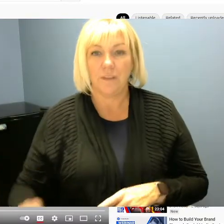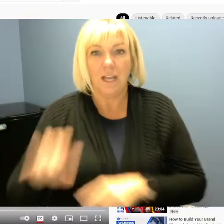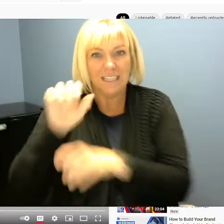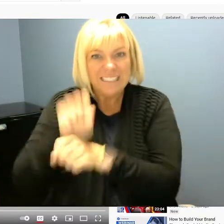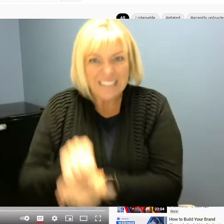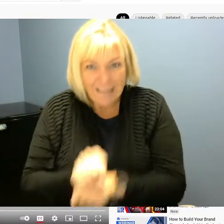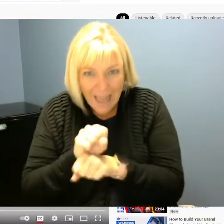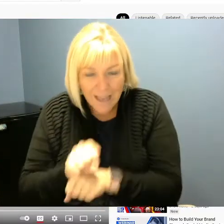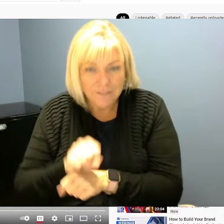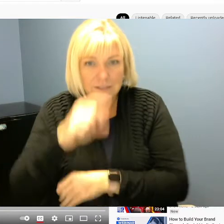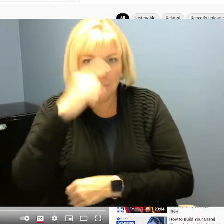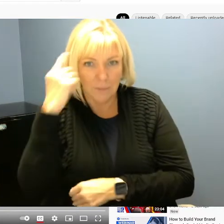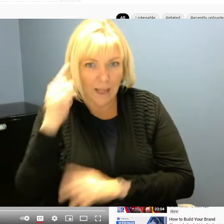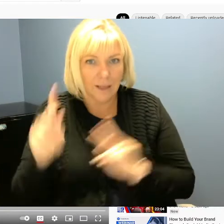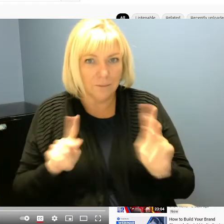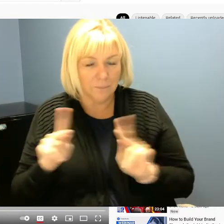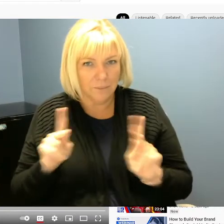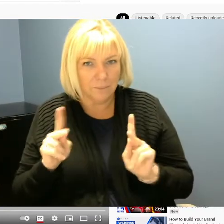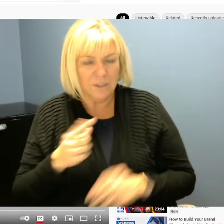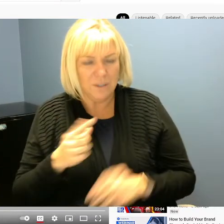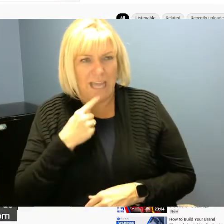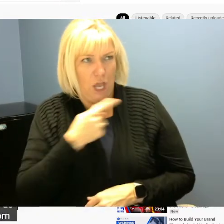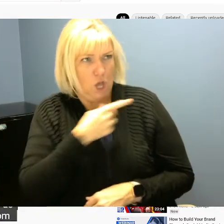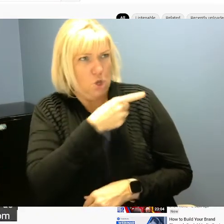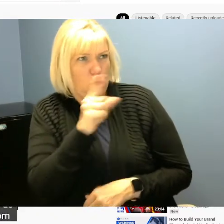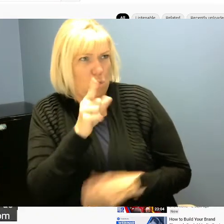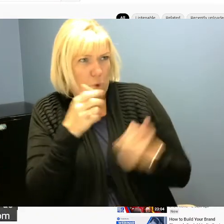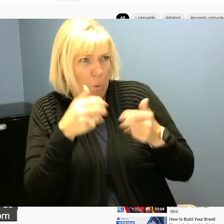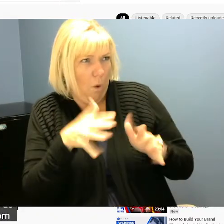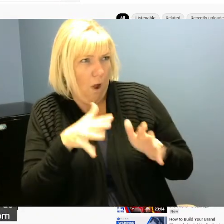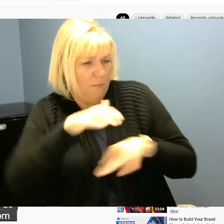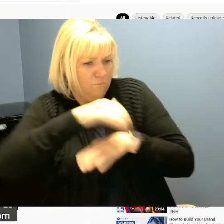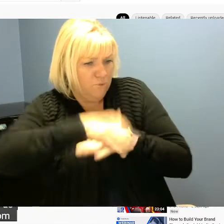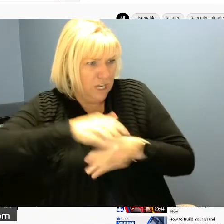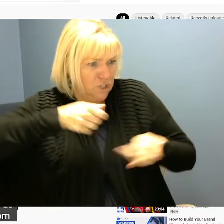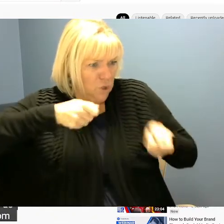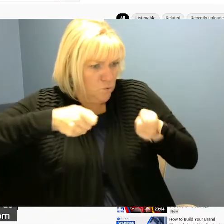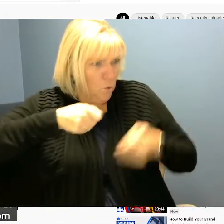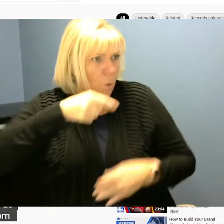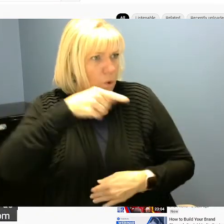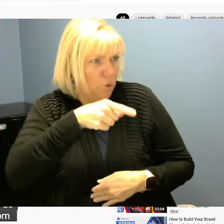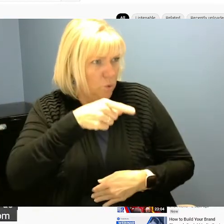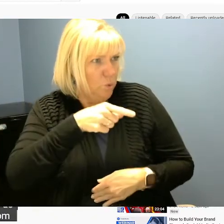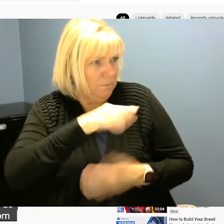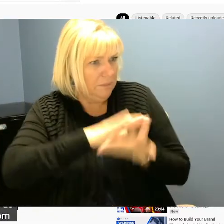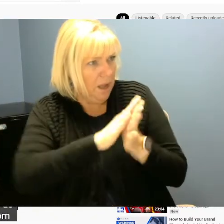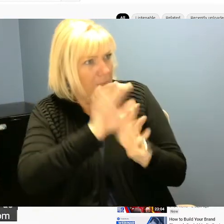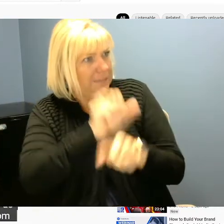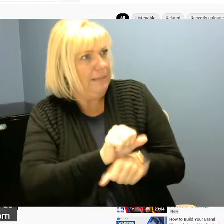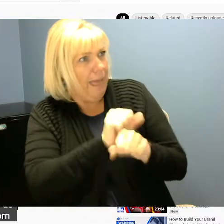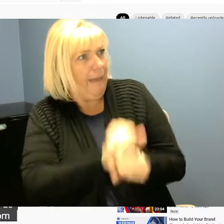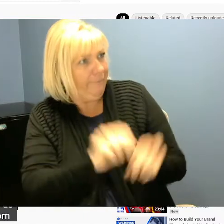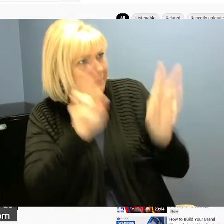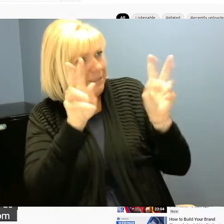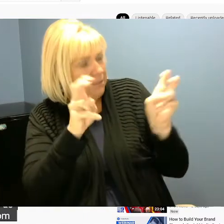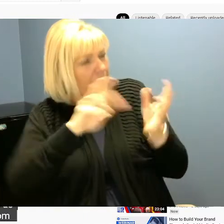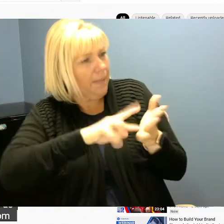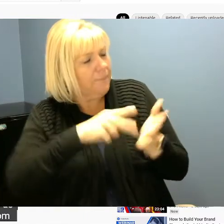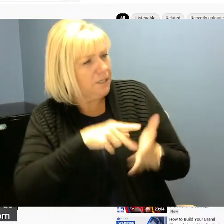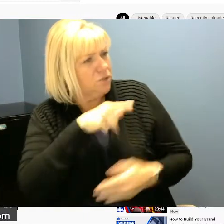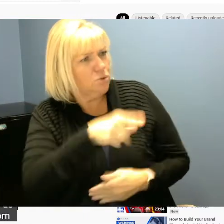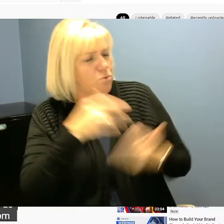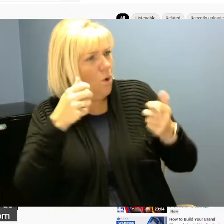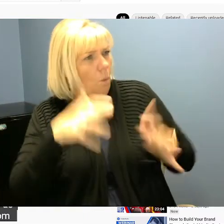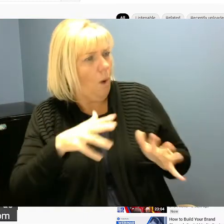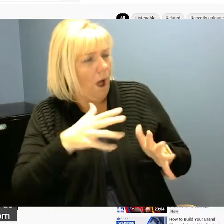be slaves to the British. Surely you're not going to enslave us as well. Right? We expect great